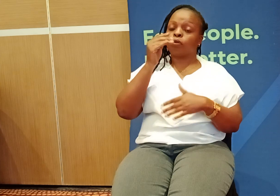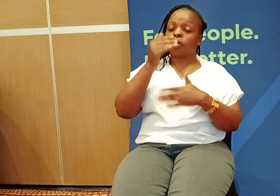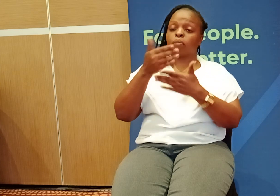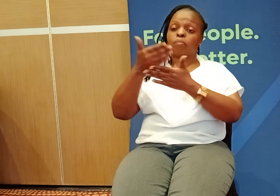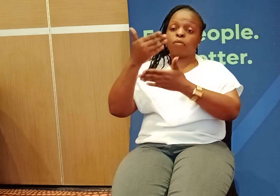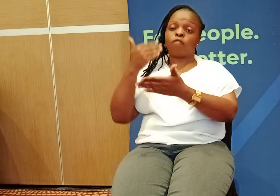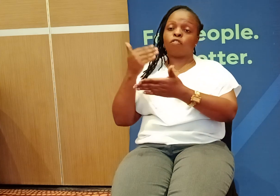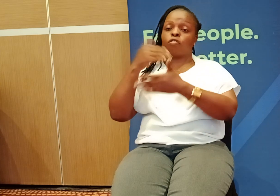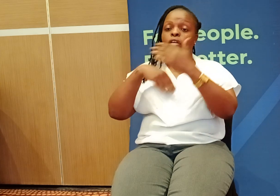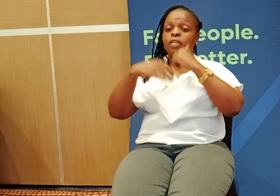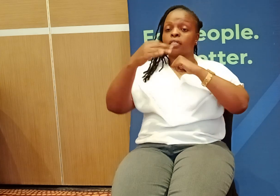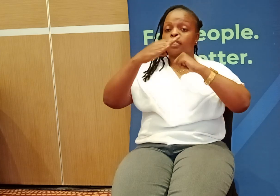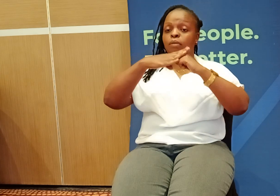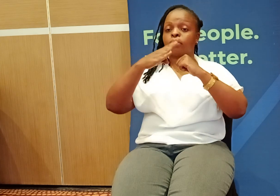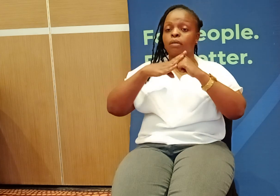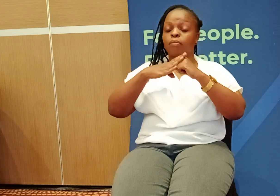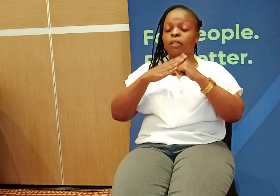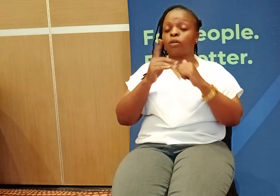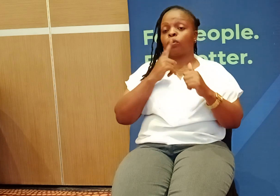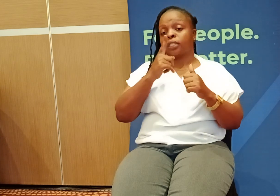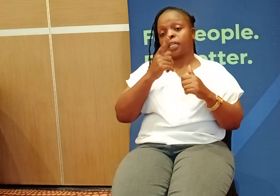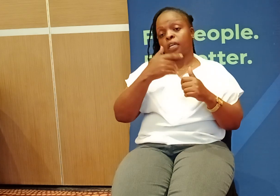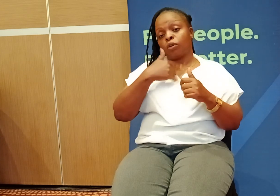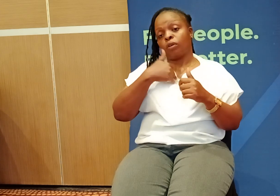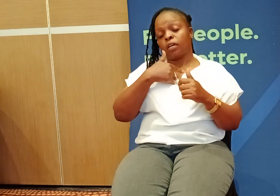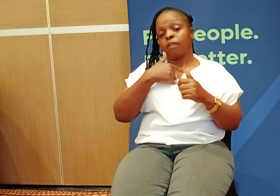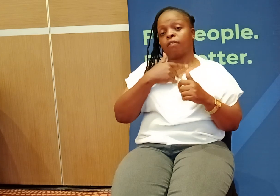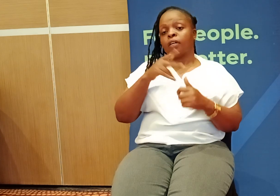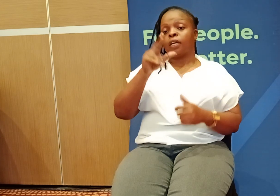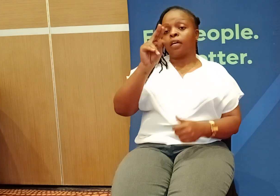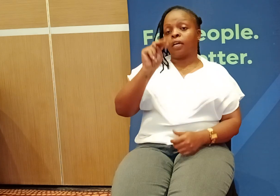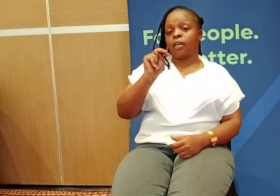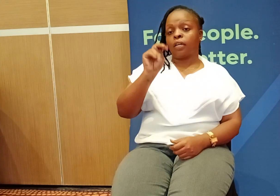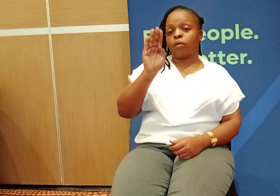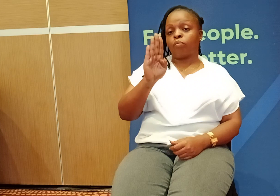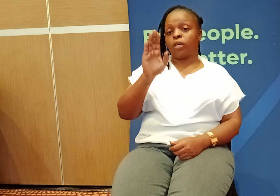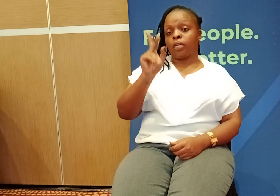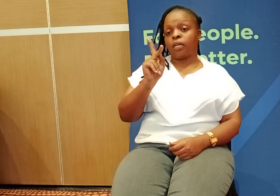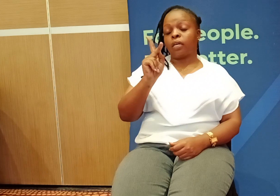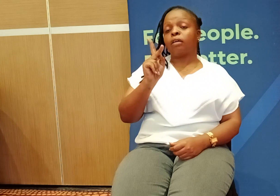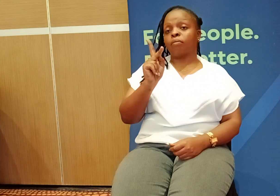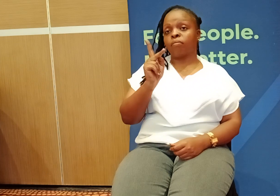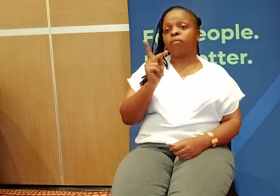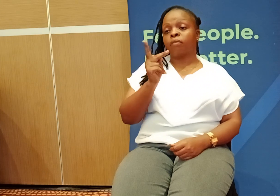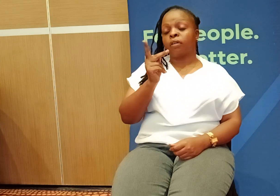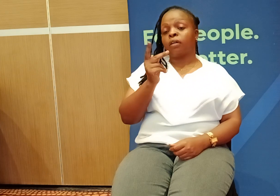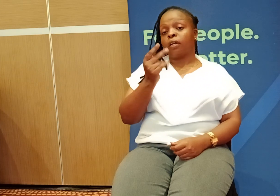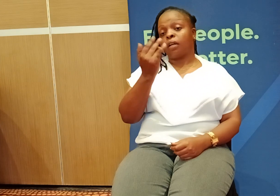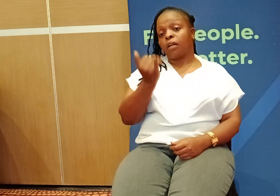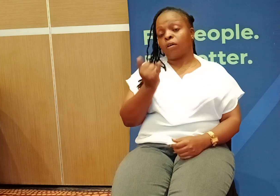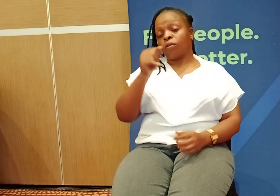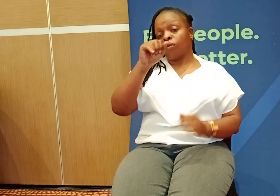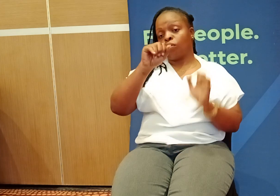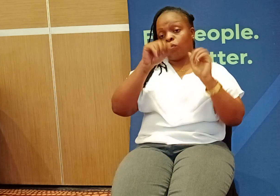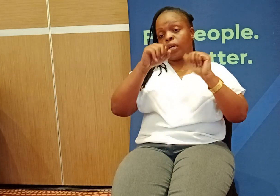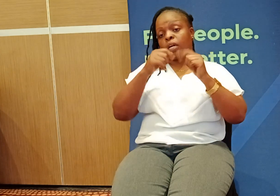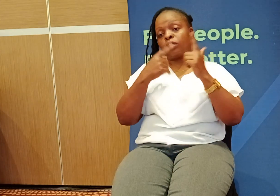in September, we said we will have NBK, and I'll speak later about it, on the same core banking system as KCB